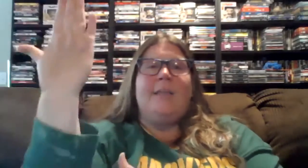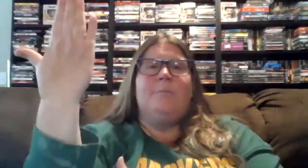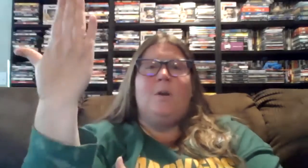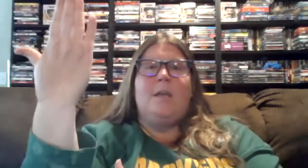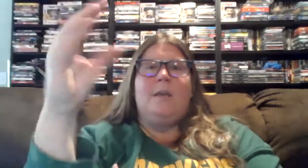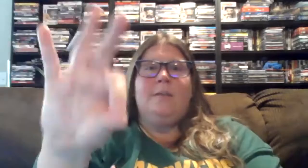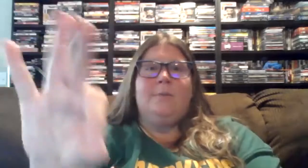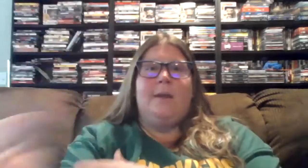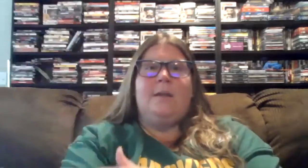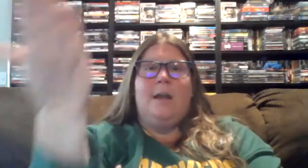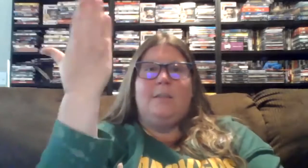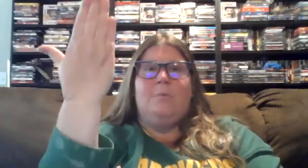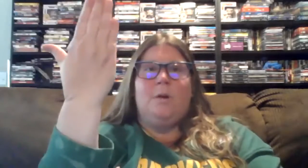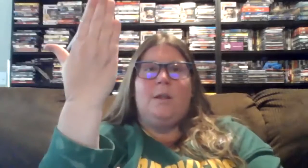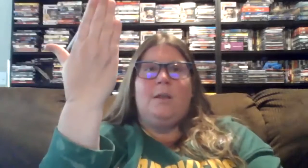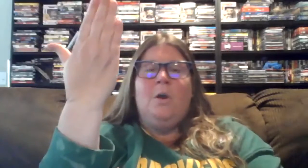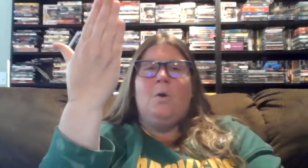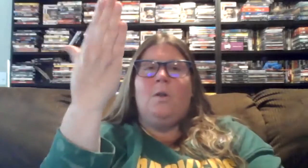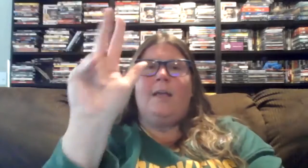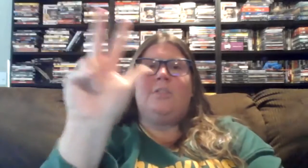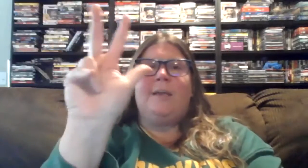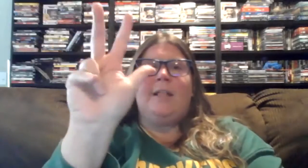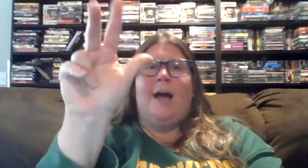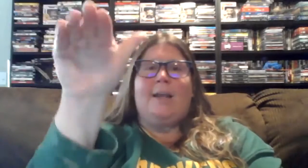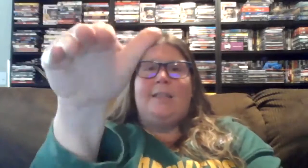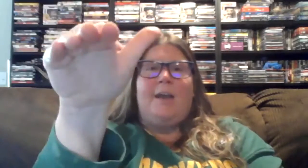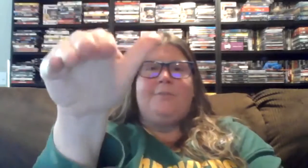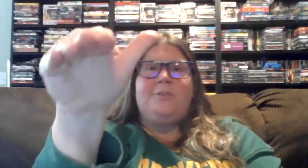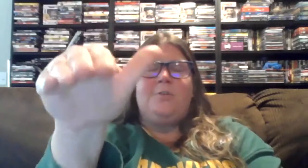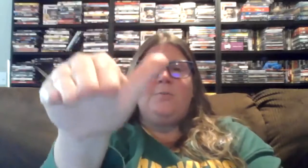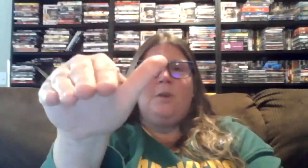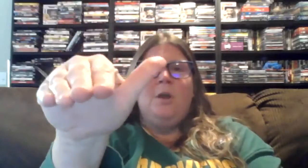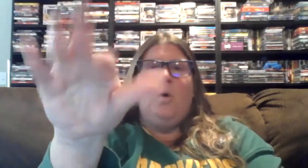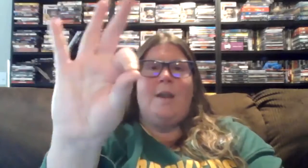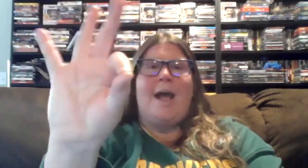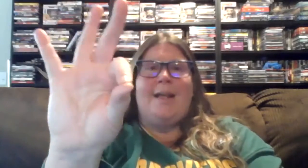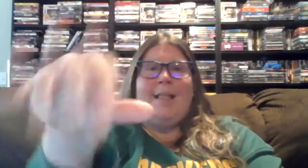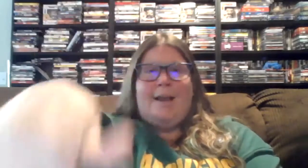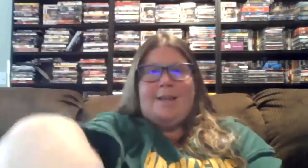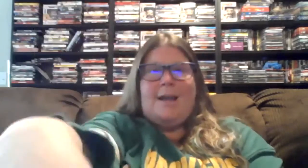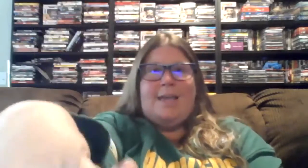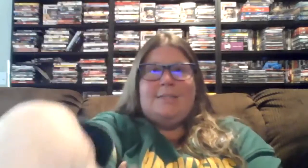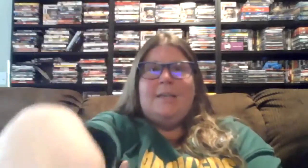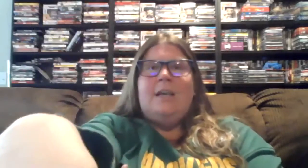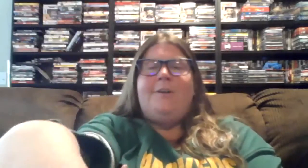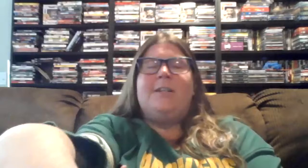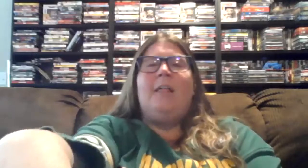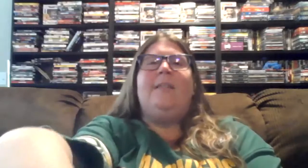in the morning. So 9 o'clock in the morning, or like 3 o'clock in the afternoon, or 9 o'clock at night, if you're telling them